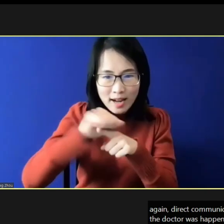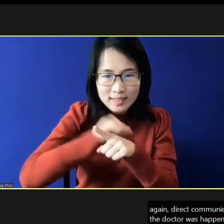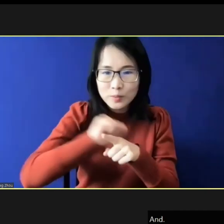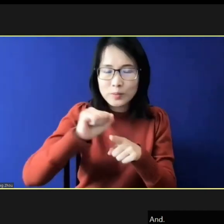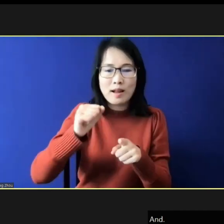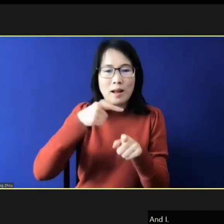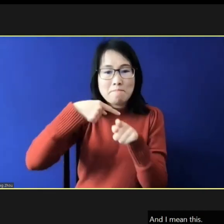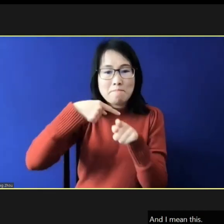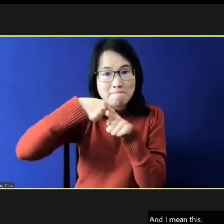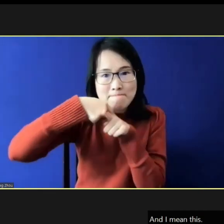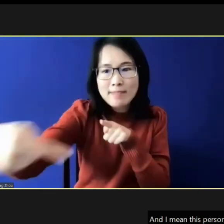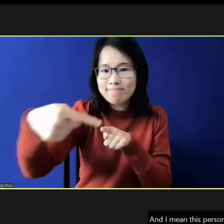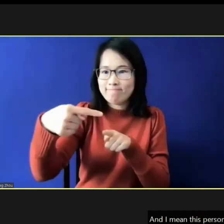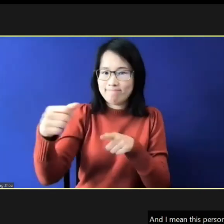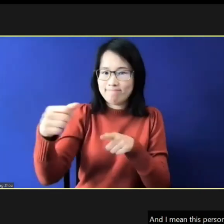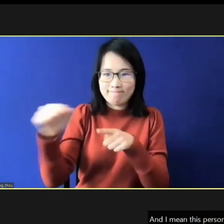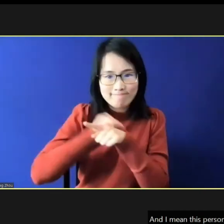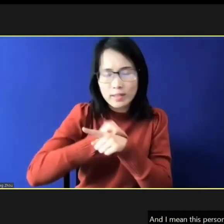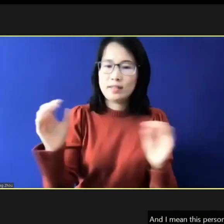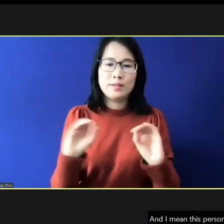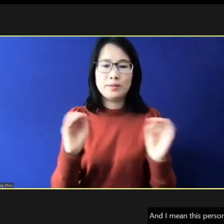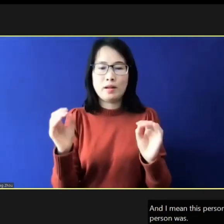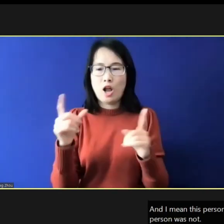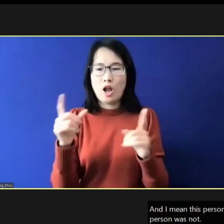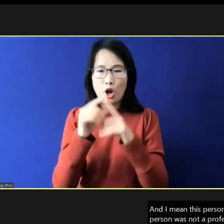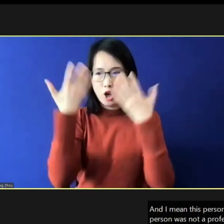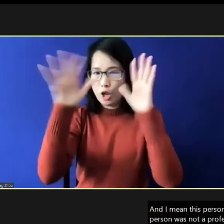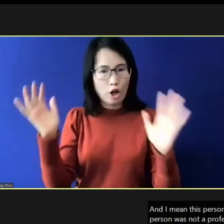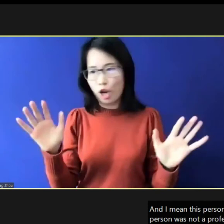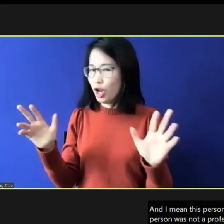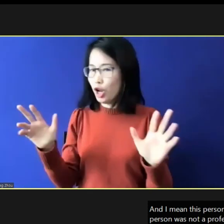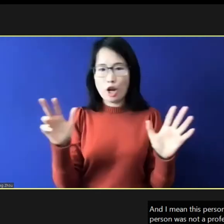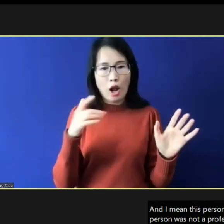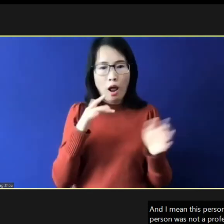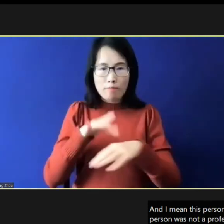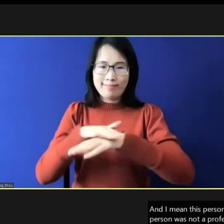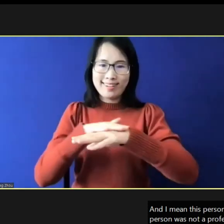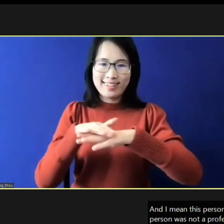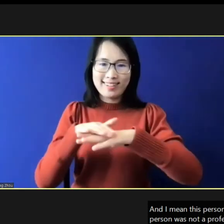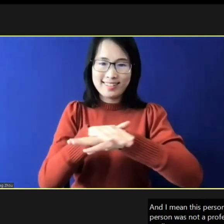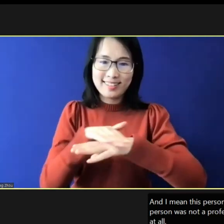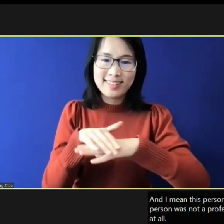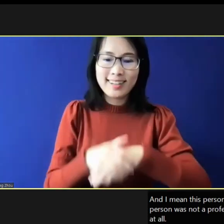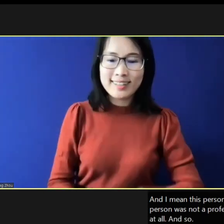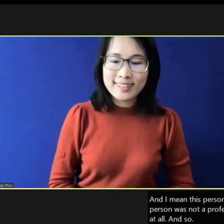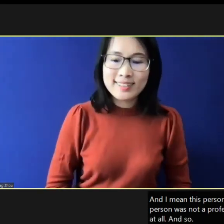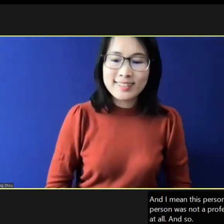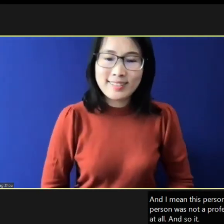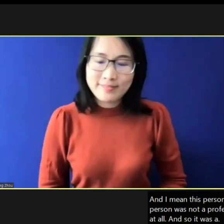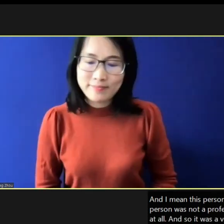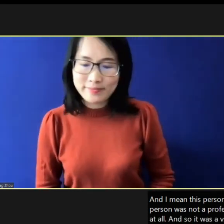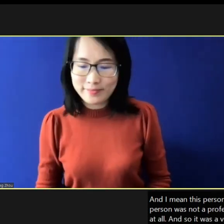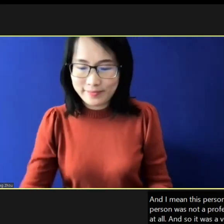And I mean, this person didn't have any training. This person was not a professional interpreter. No training at all. And so it was a